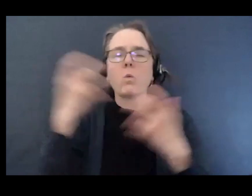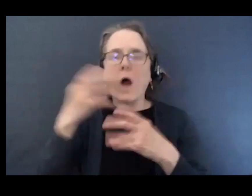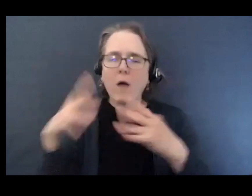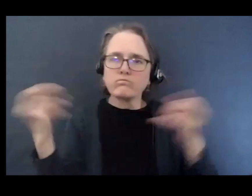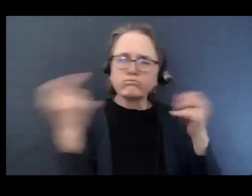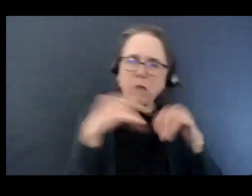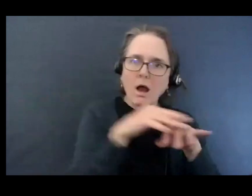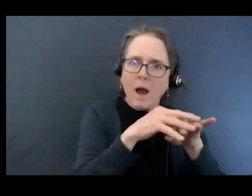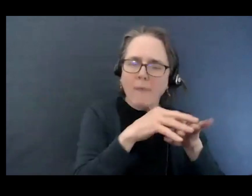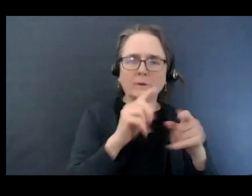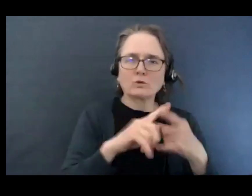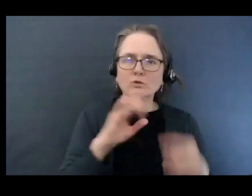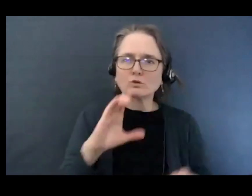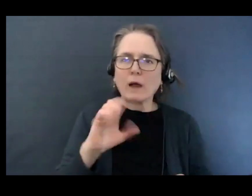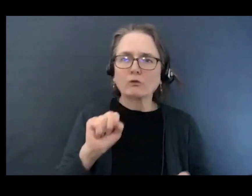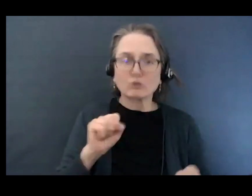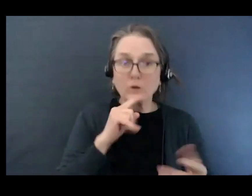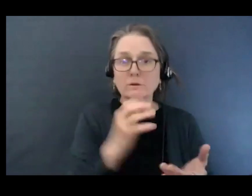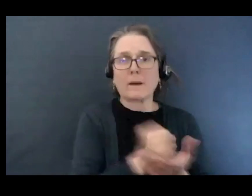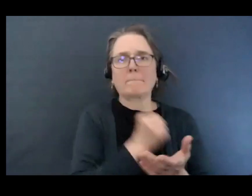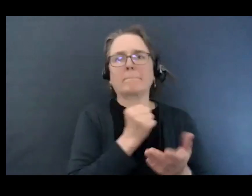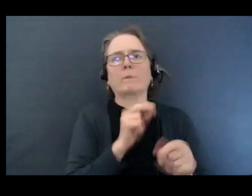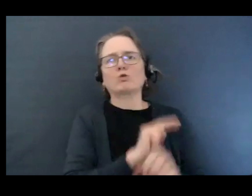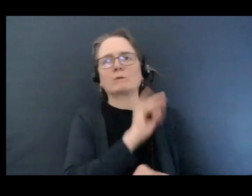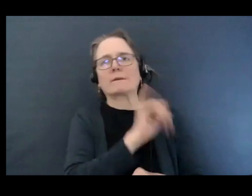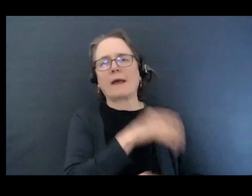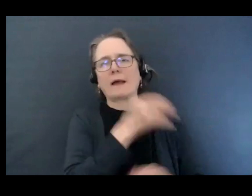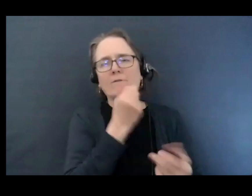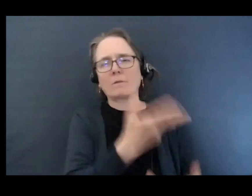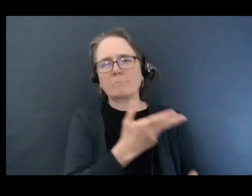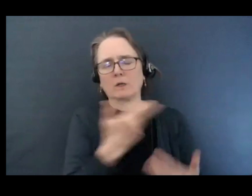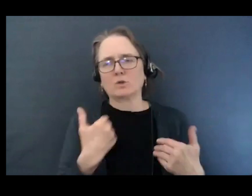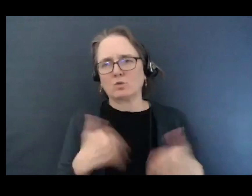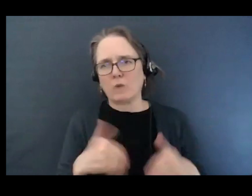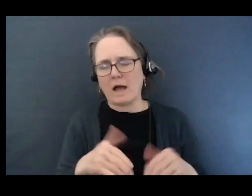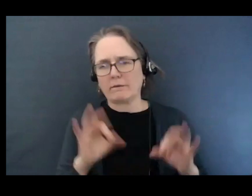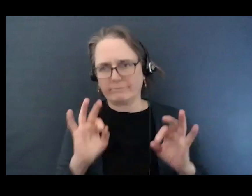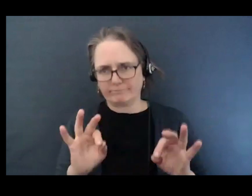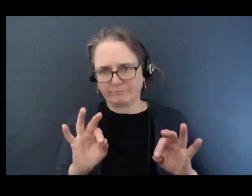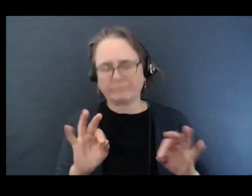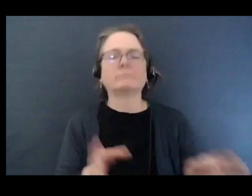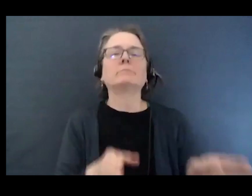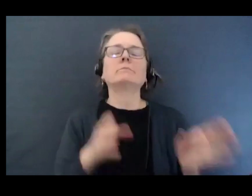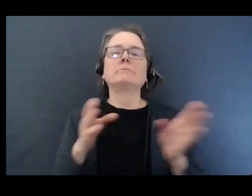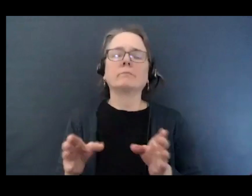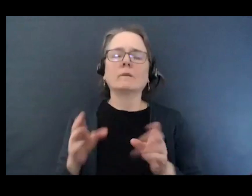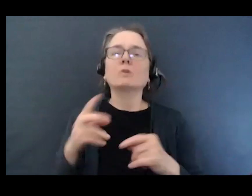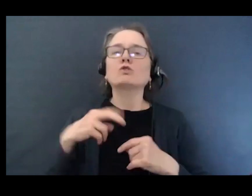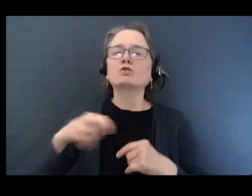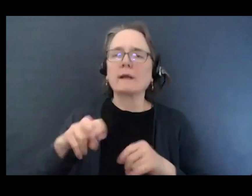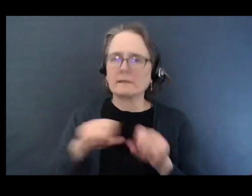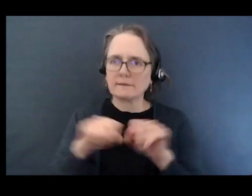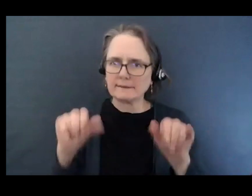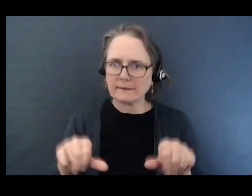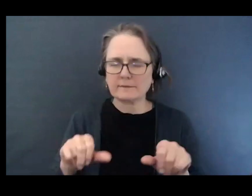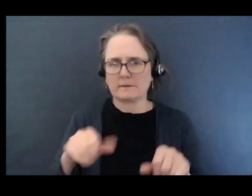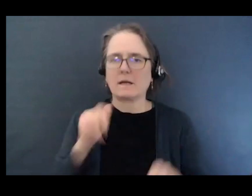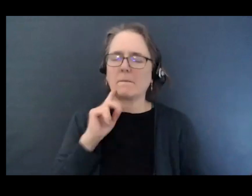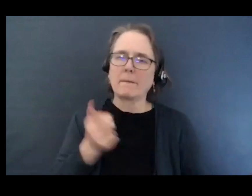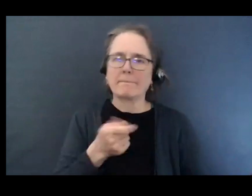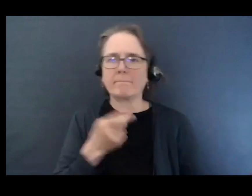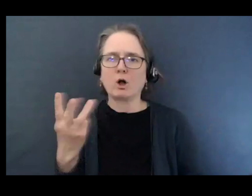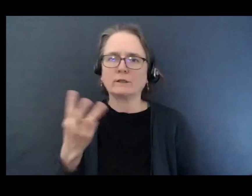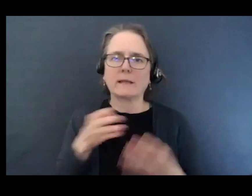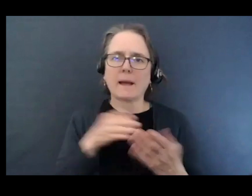Transit network, and the network is multimodal. We are moving fast towards focusing